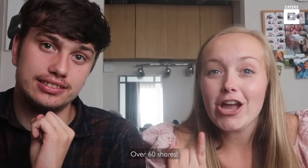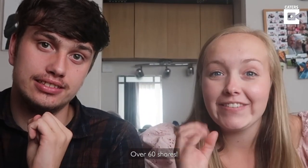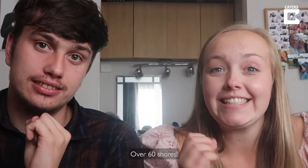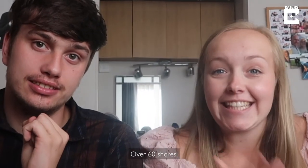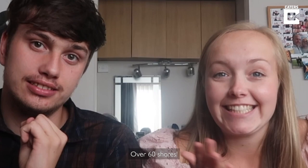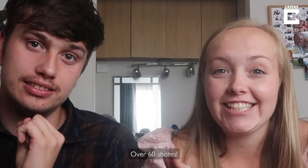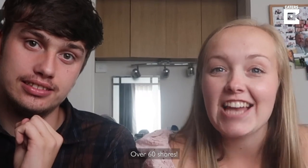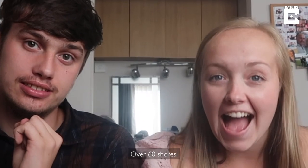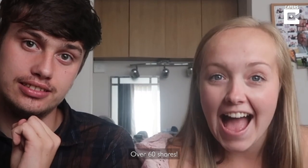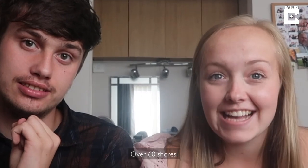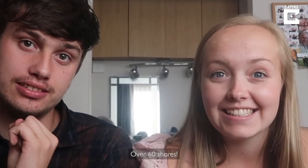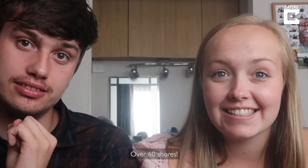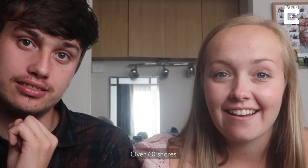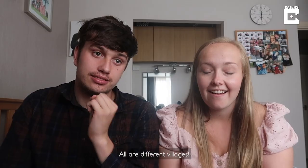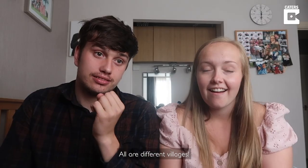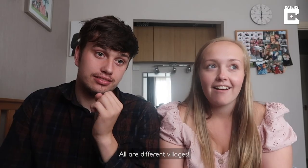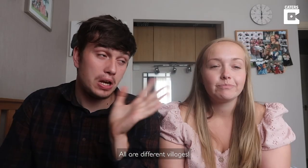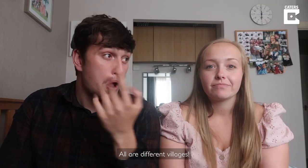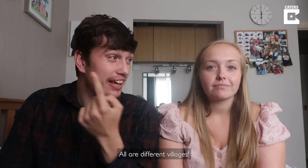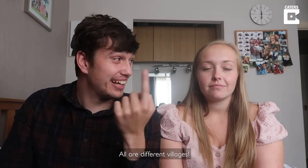Over 60 shares.